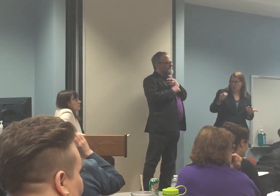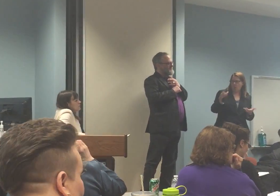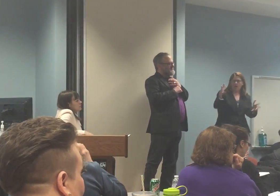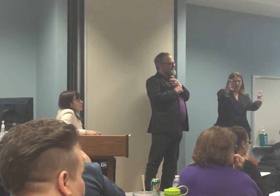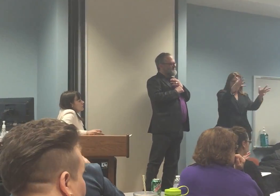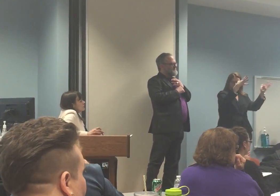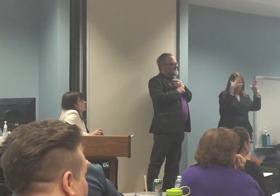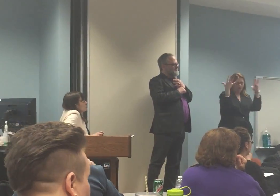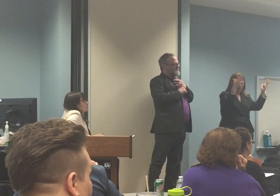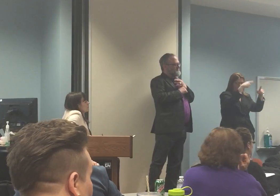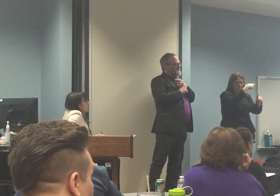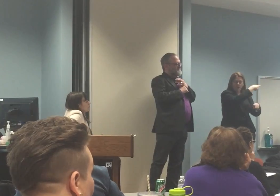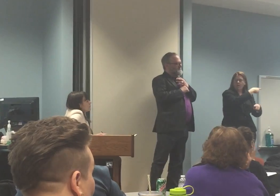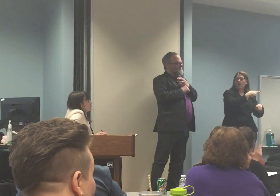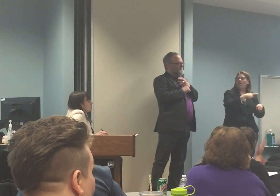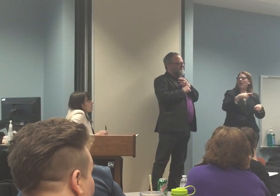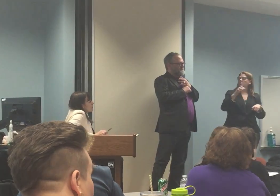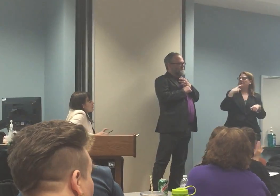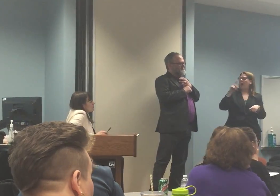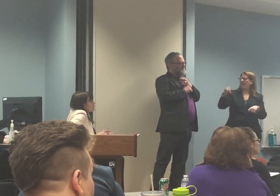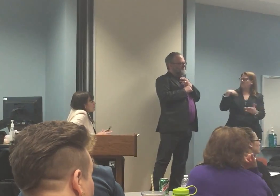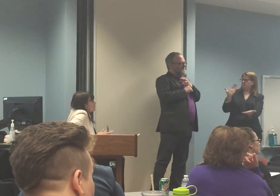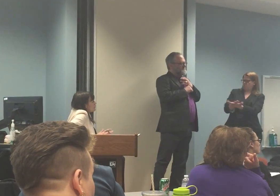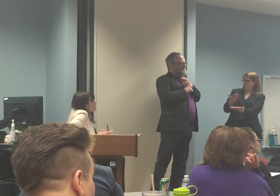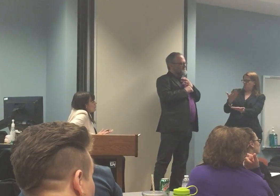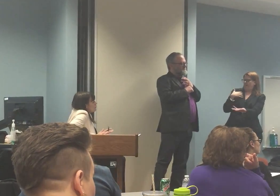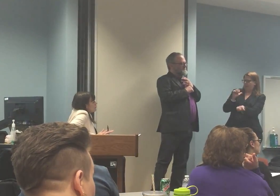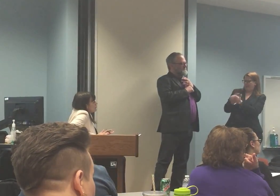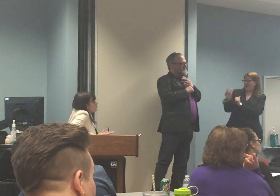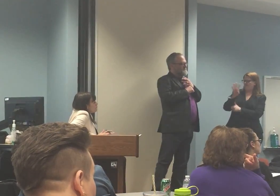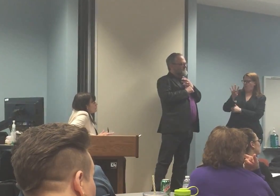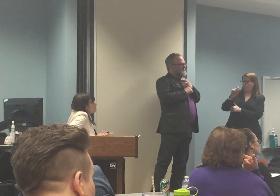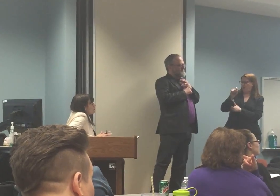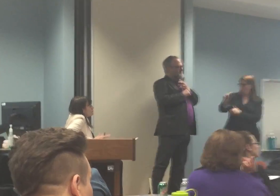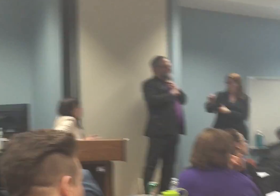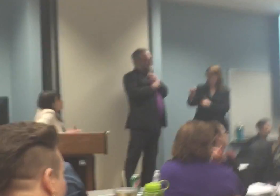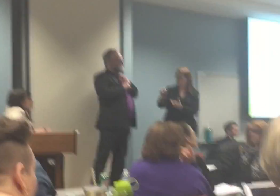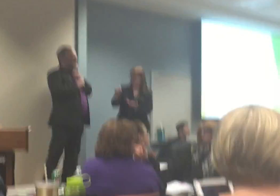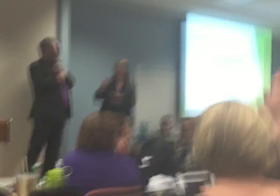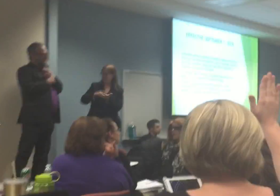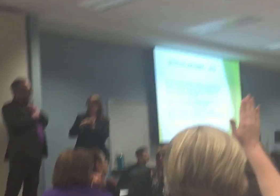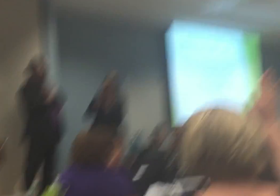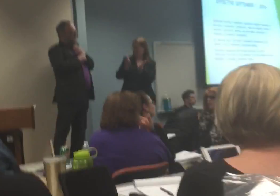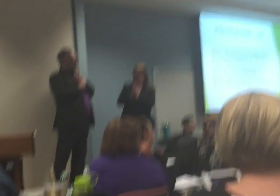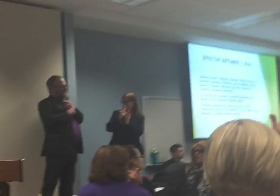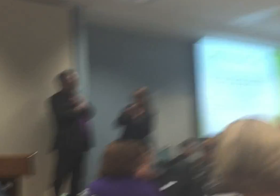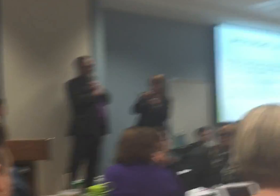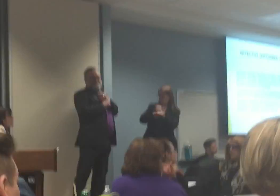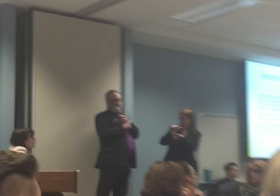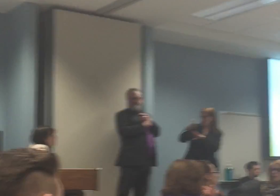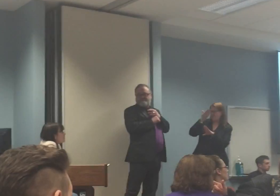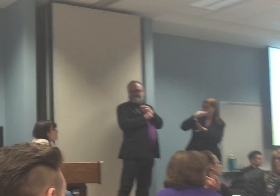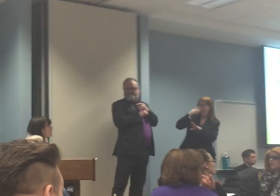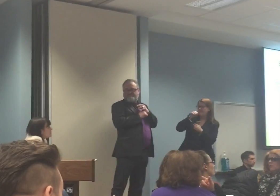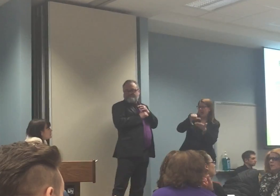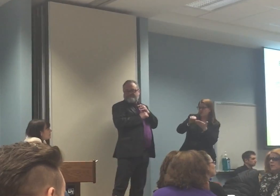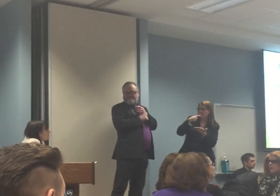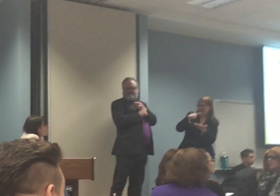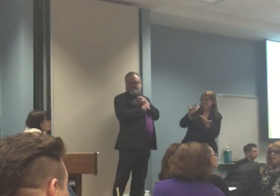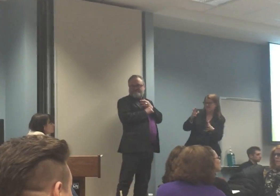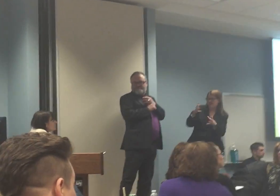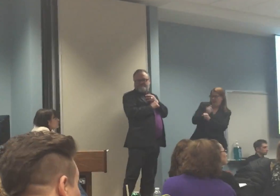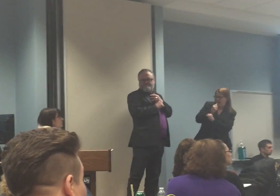you say that you need to prove that you passed the 4.0, are you asking for people to send you the front letter that says that they